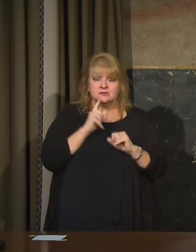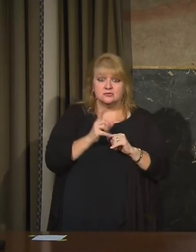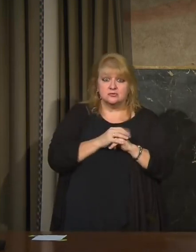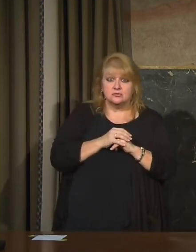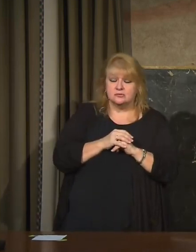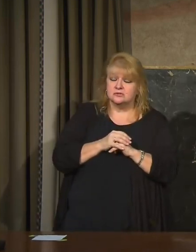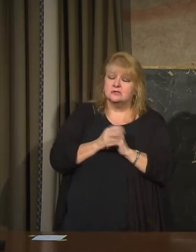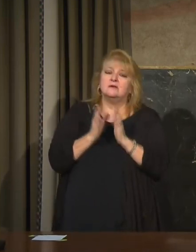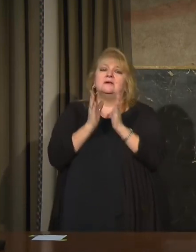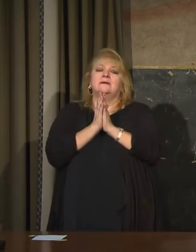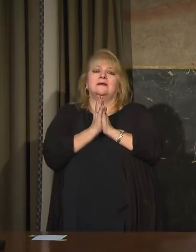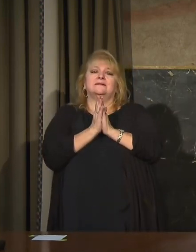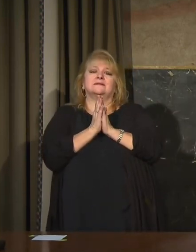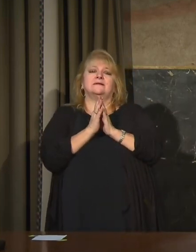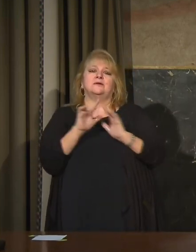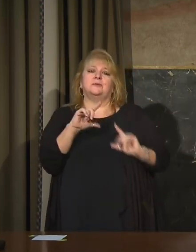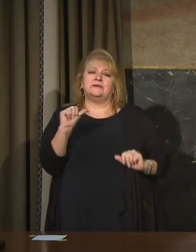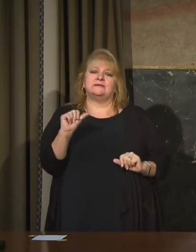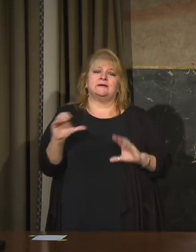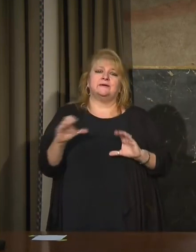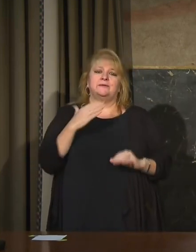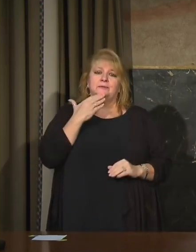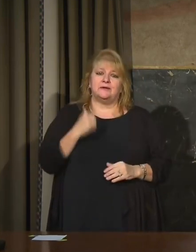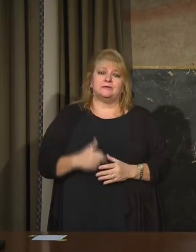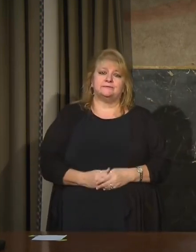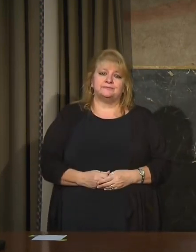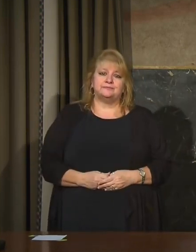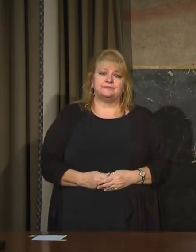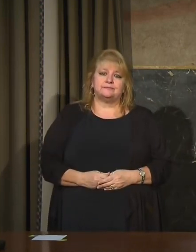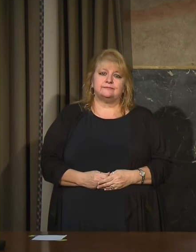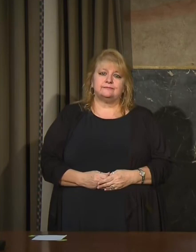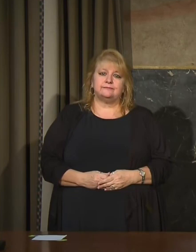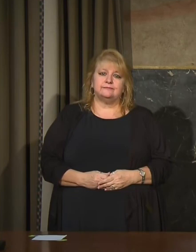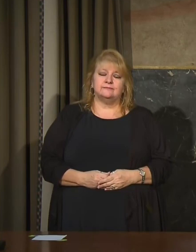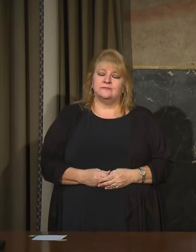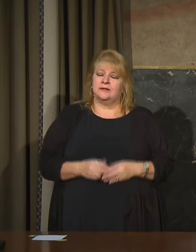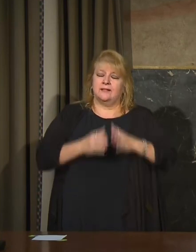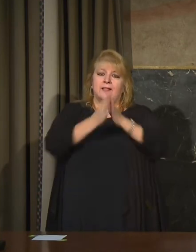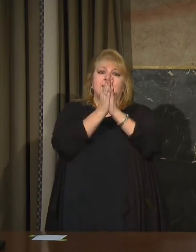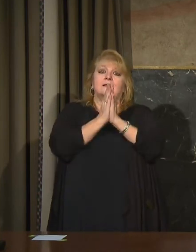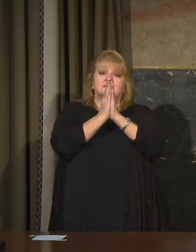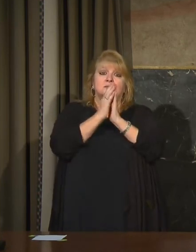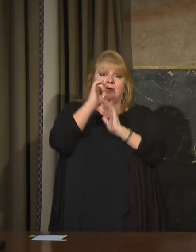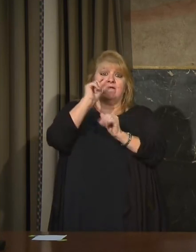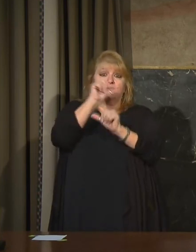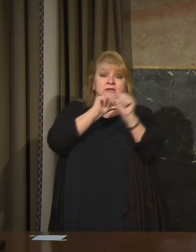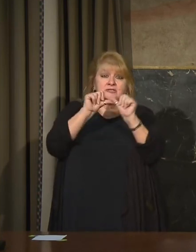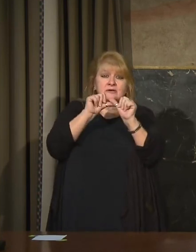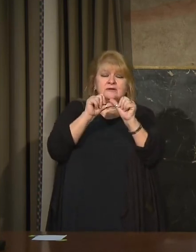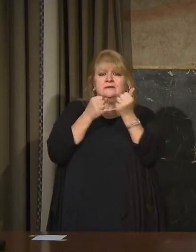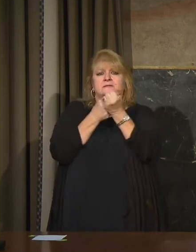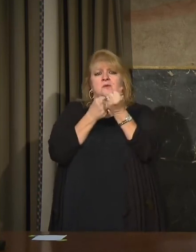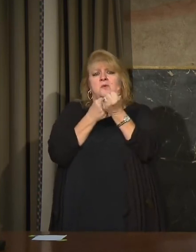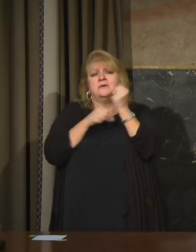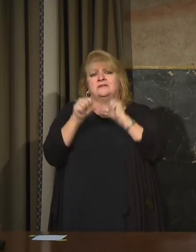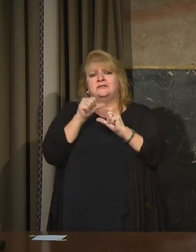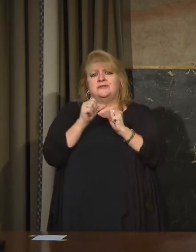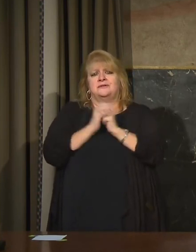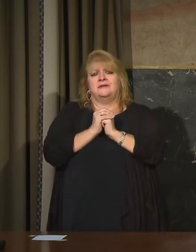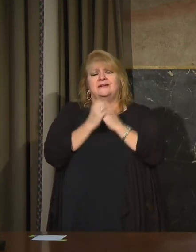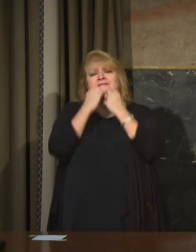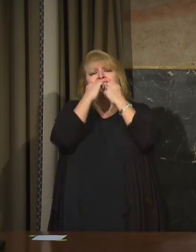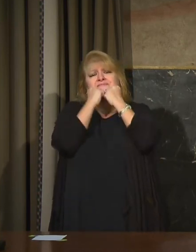I'm asking the folks to do better. And let's pray for one another. Let's lift one another up. Let's be good neighbors.